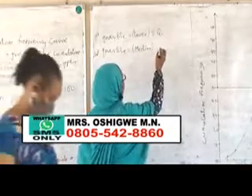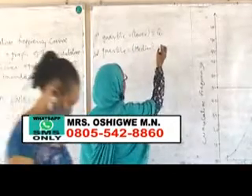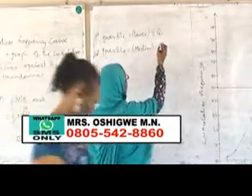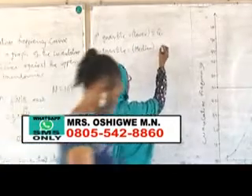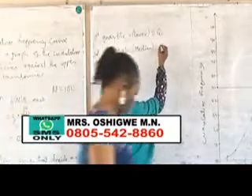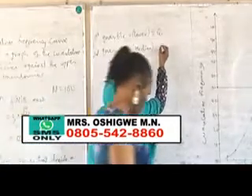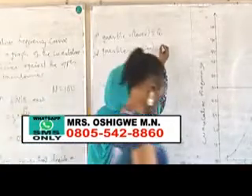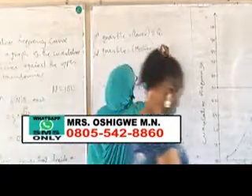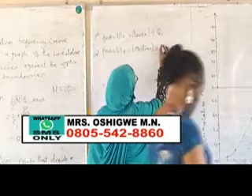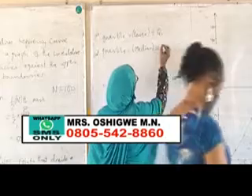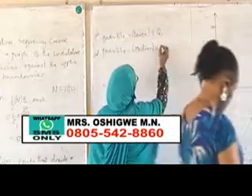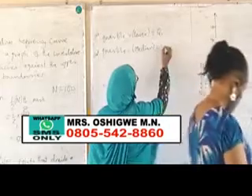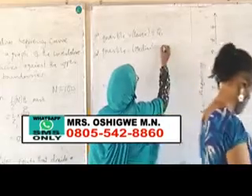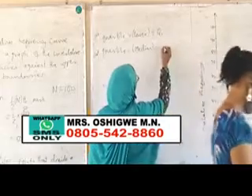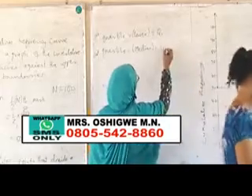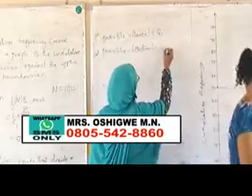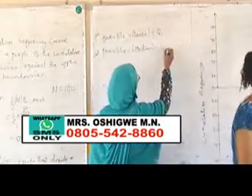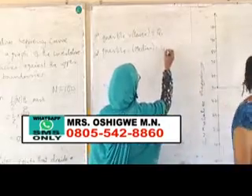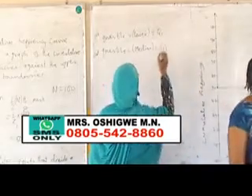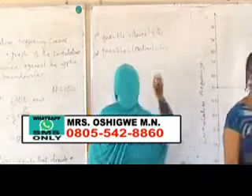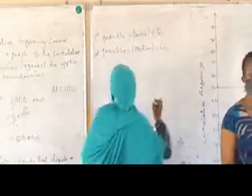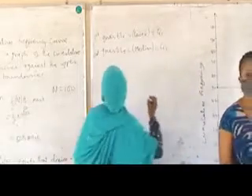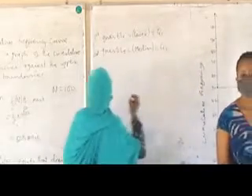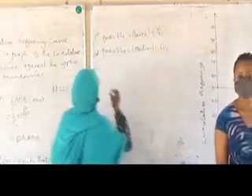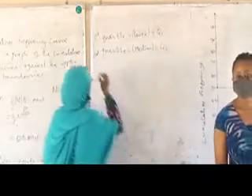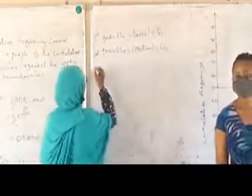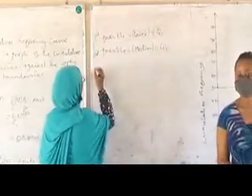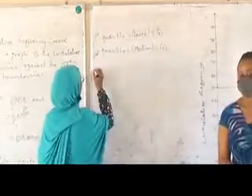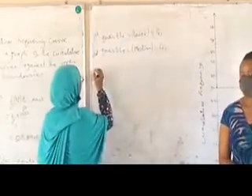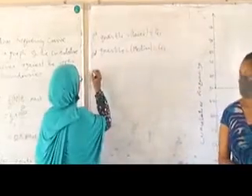is denoted as a Q2.